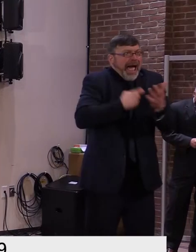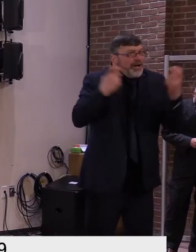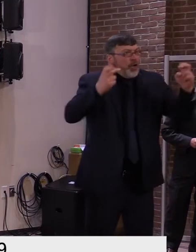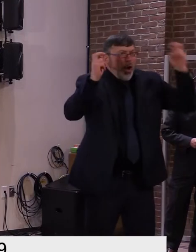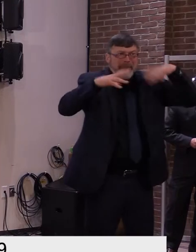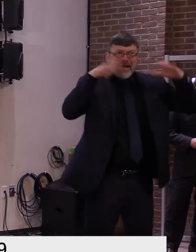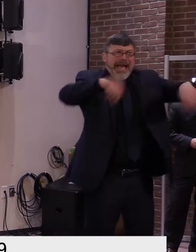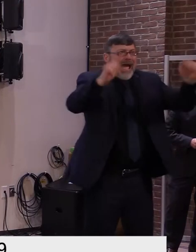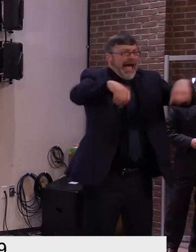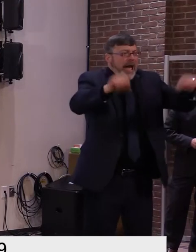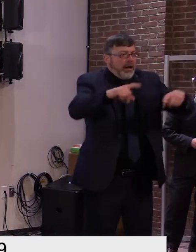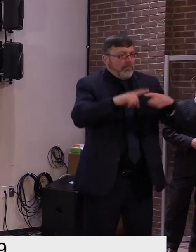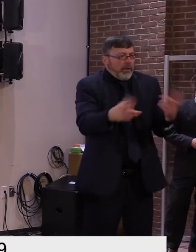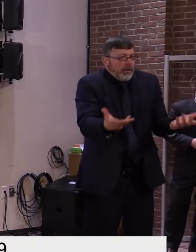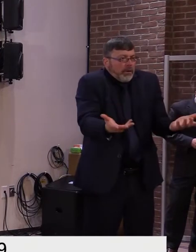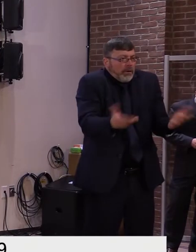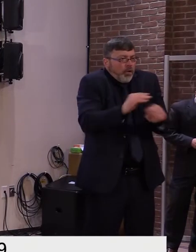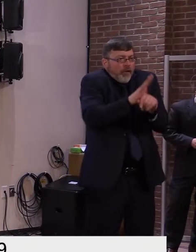And this is